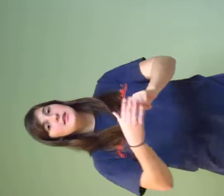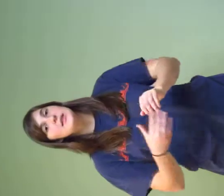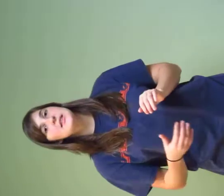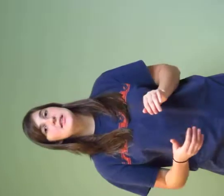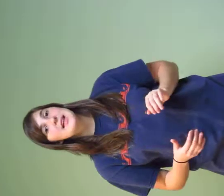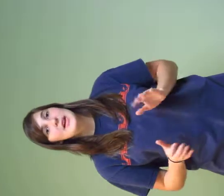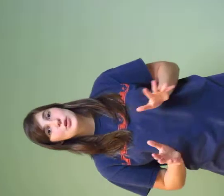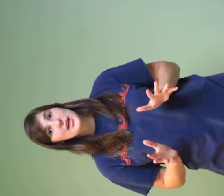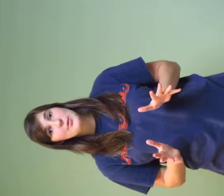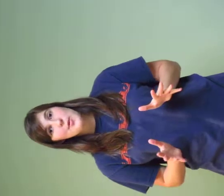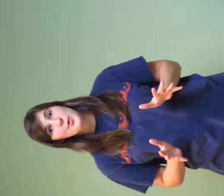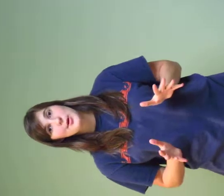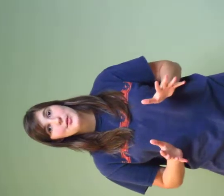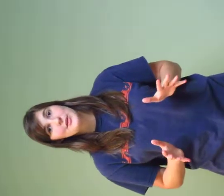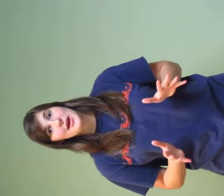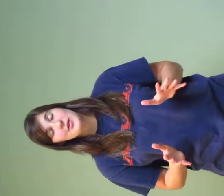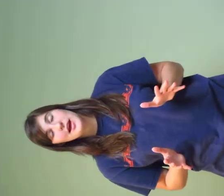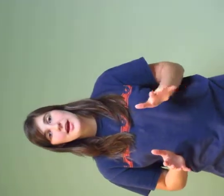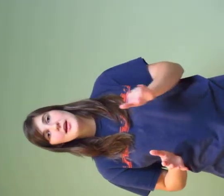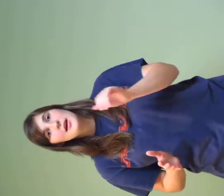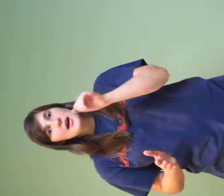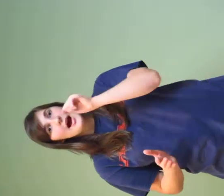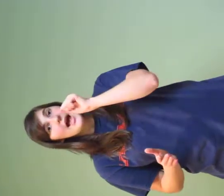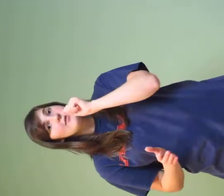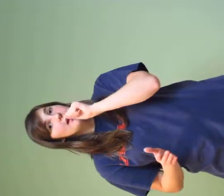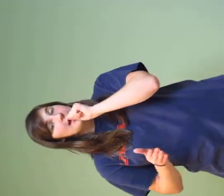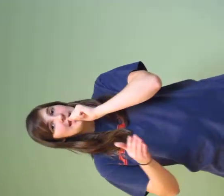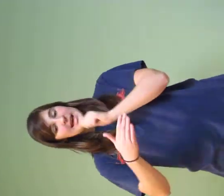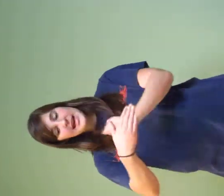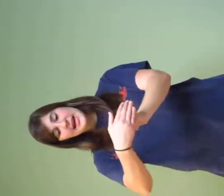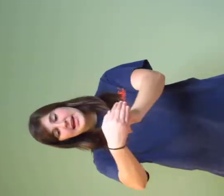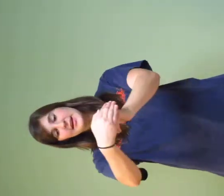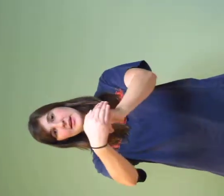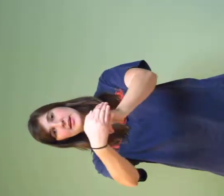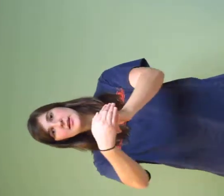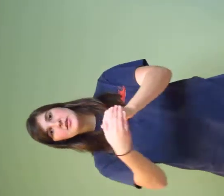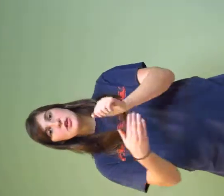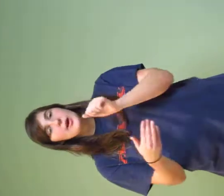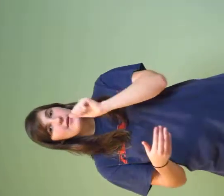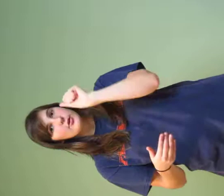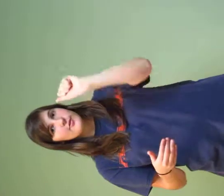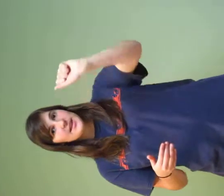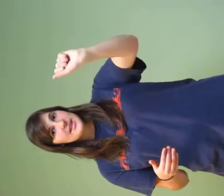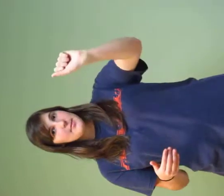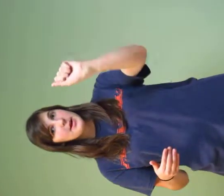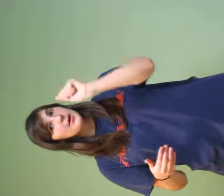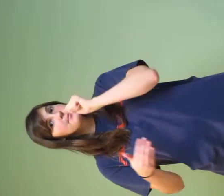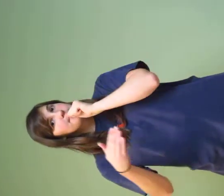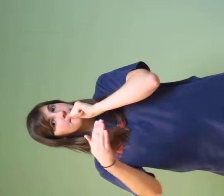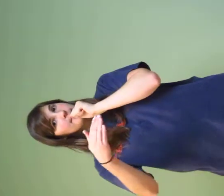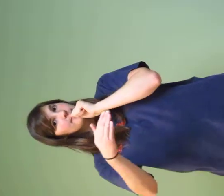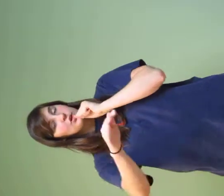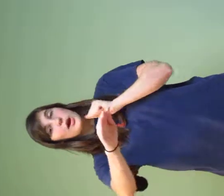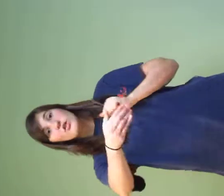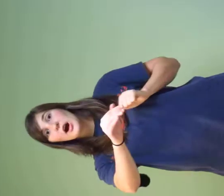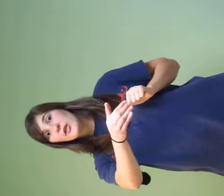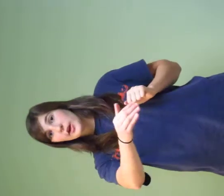This is that tricky one we went over the other day. I have not hid. So you have your fist up here. You have your other